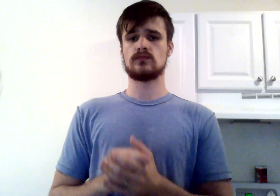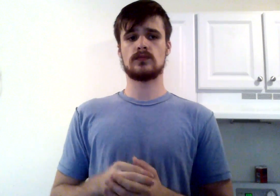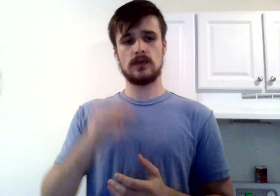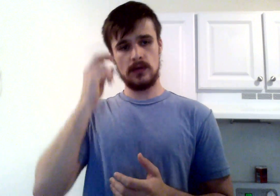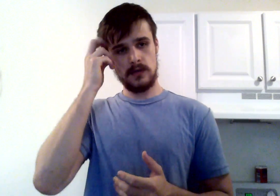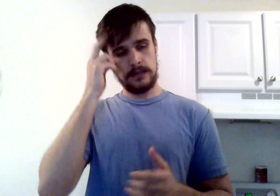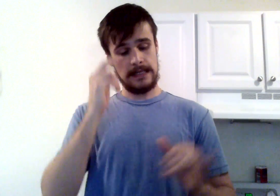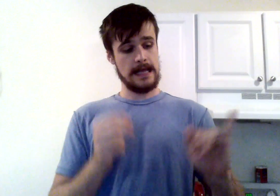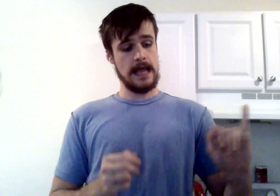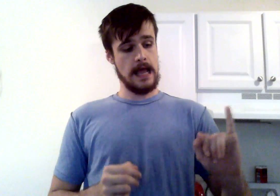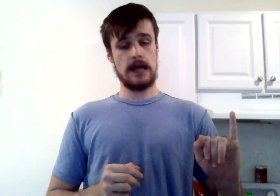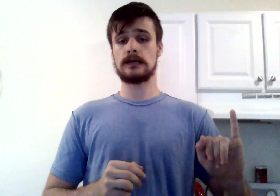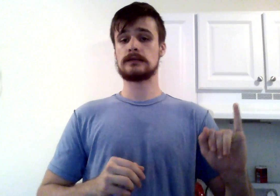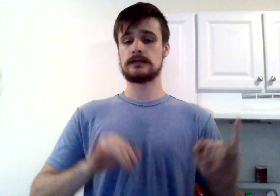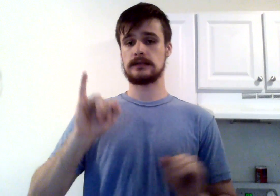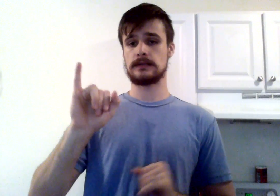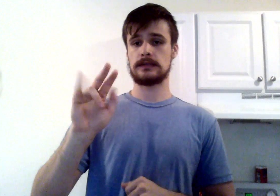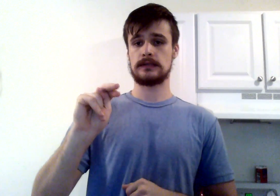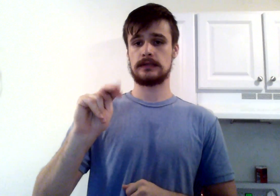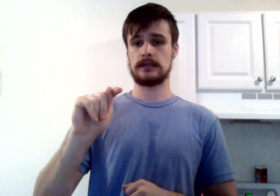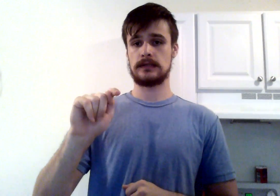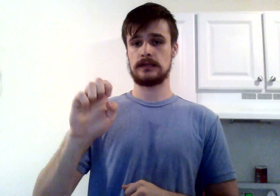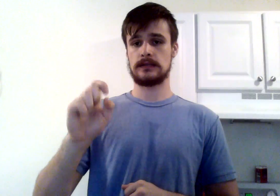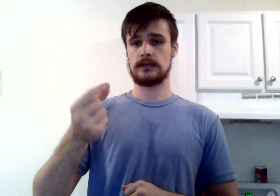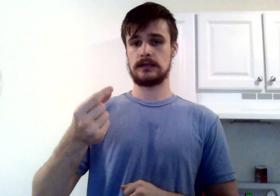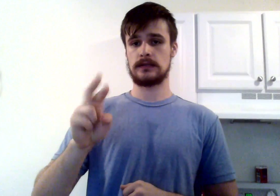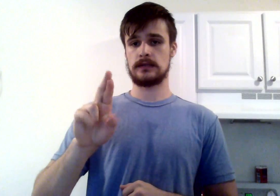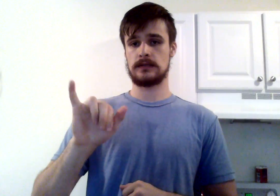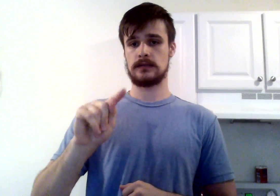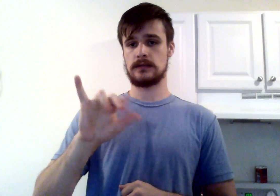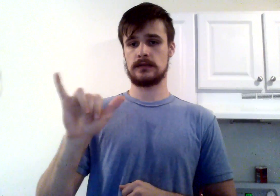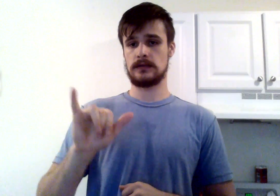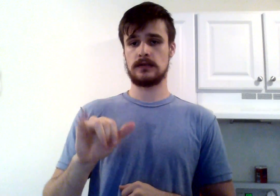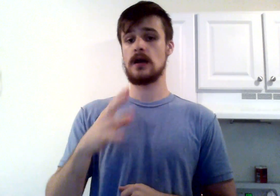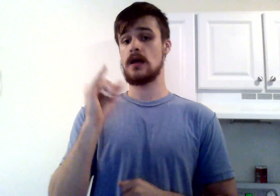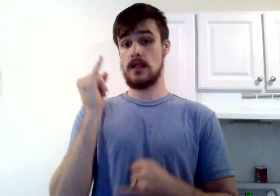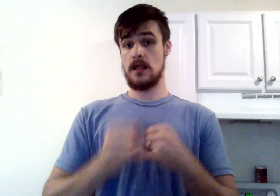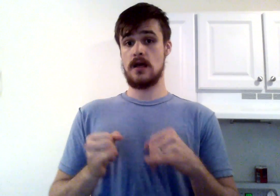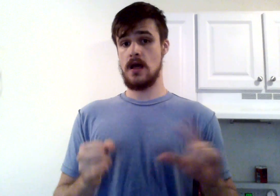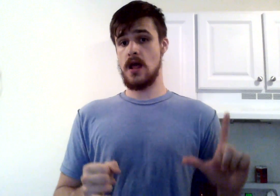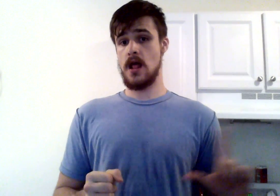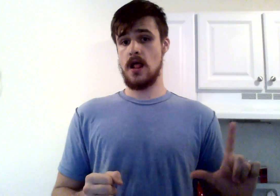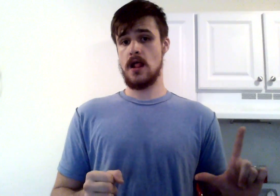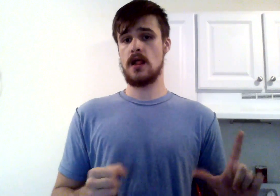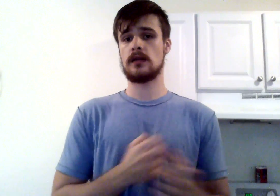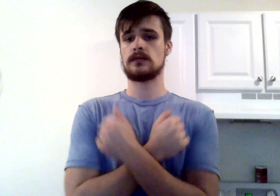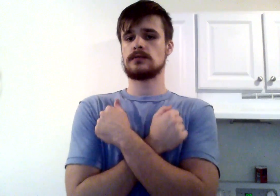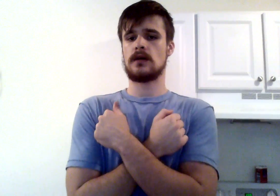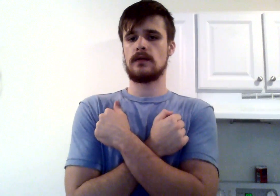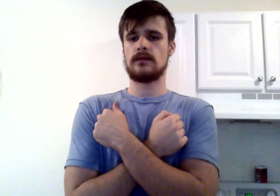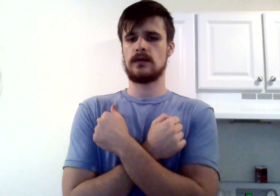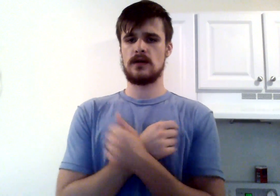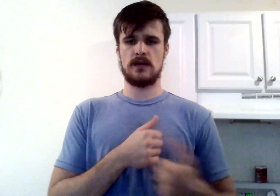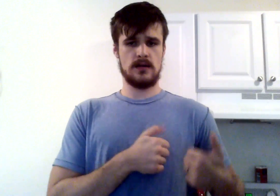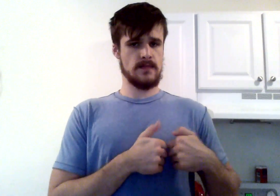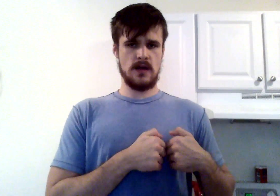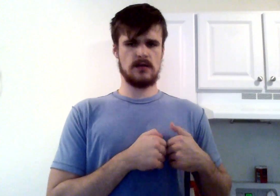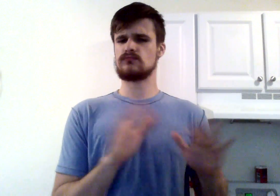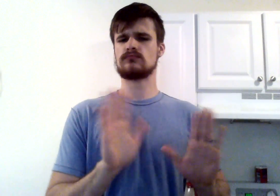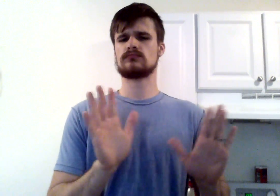can trust. And the L is love. I don't mean romantic love, but I do mean wishing people